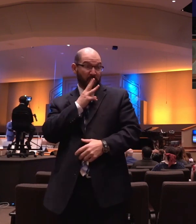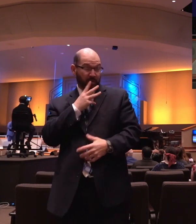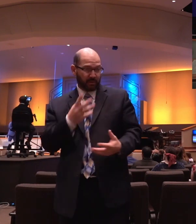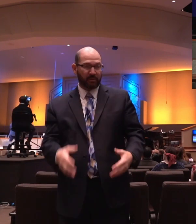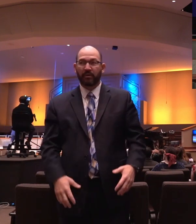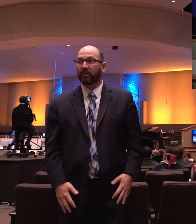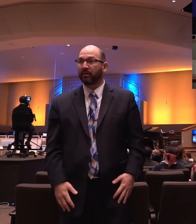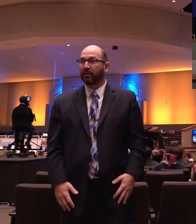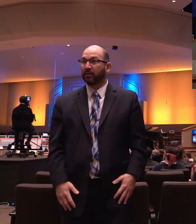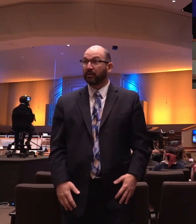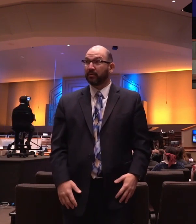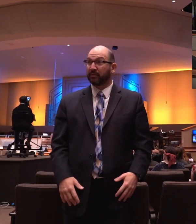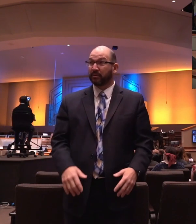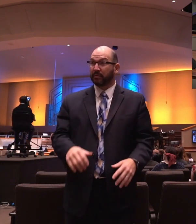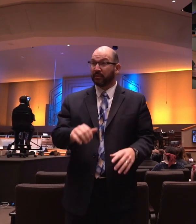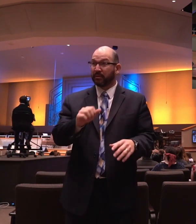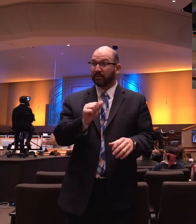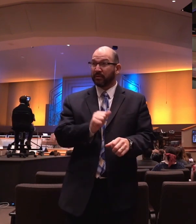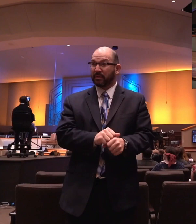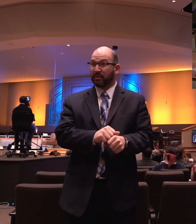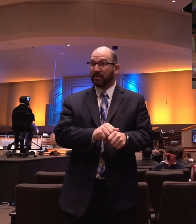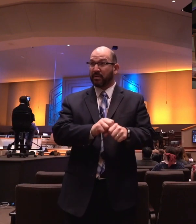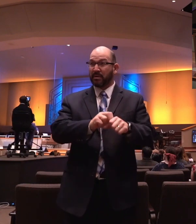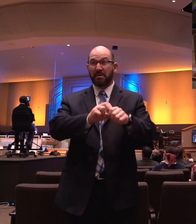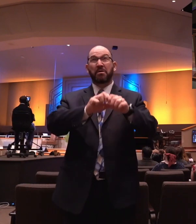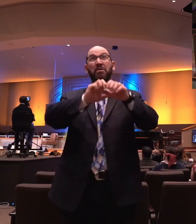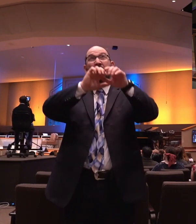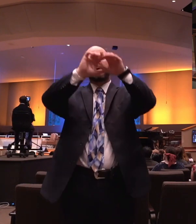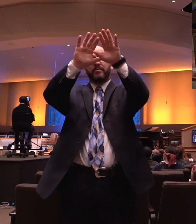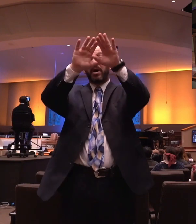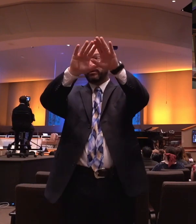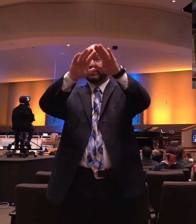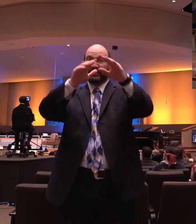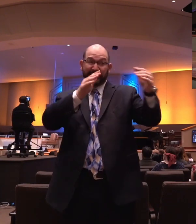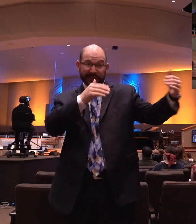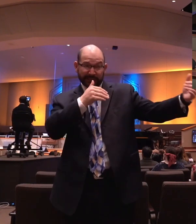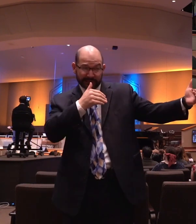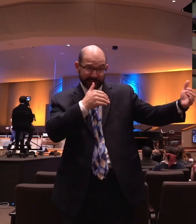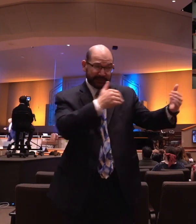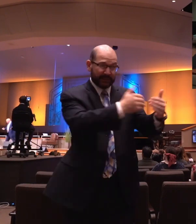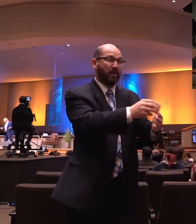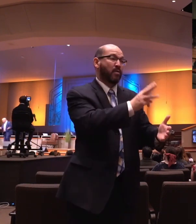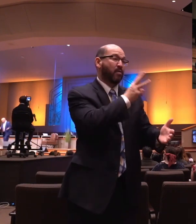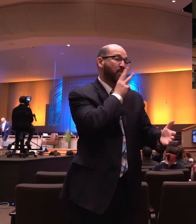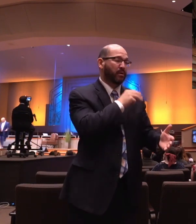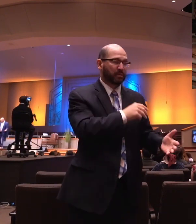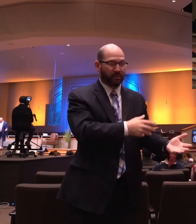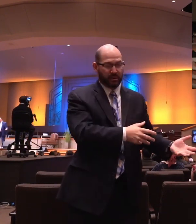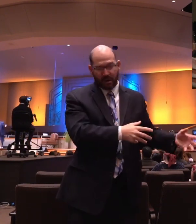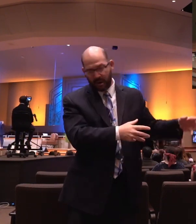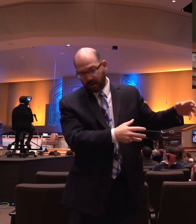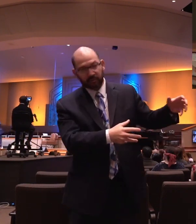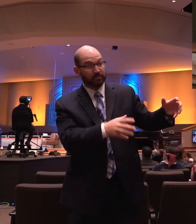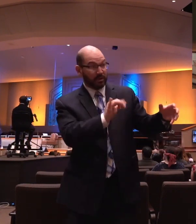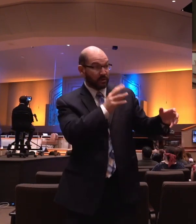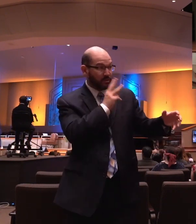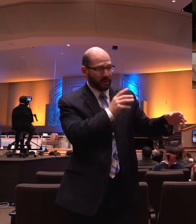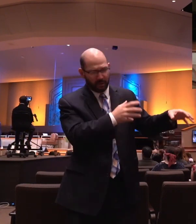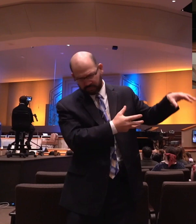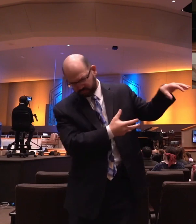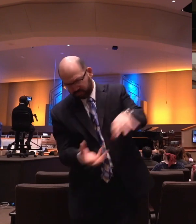Mount Carmel is fairly close to the Mediterranean Sea so they get the barrels of water and bring it and he dumps it on the sacrifice.